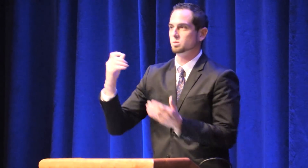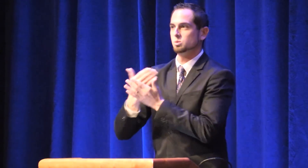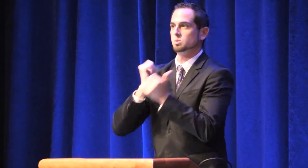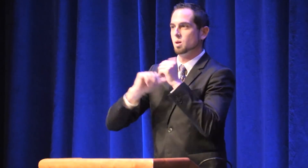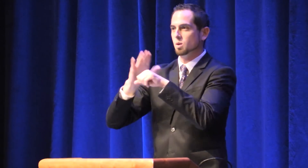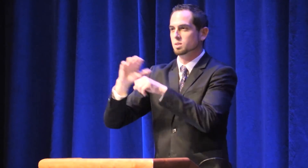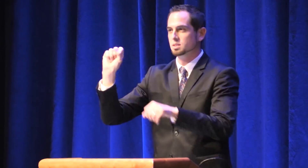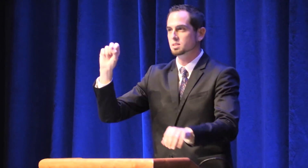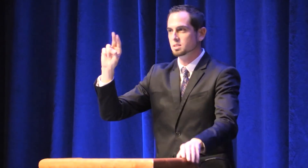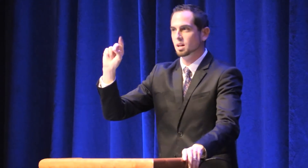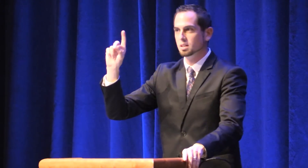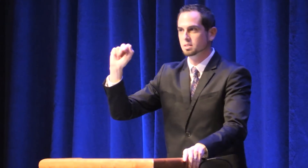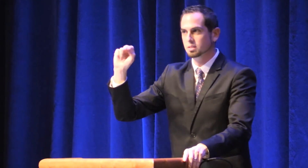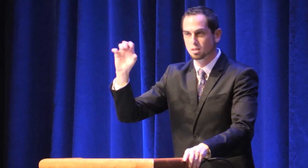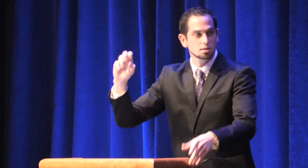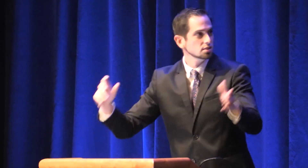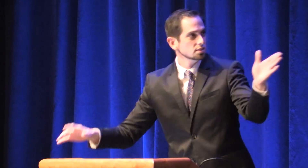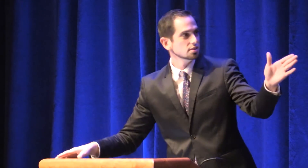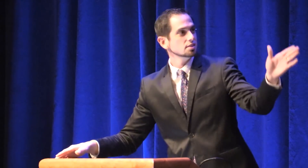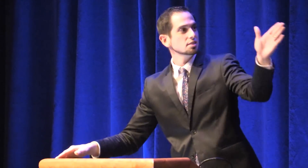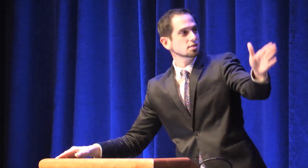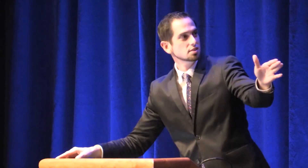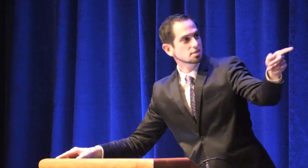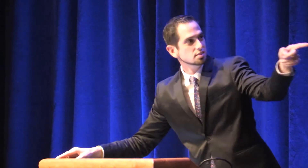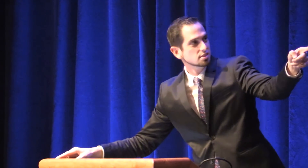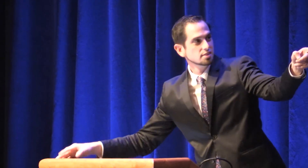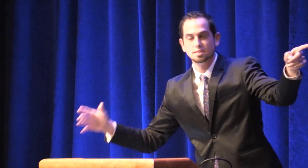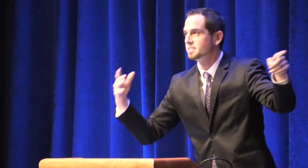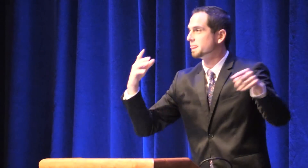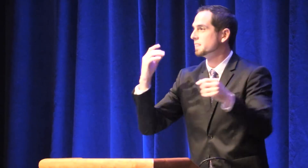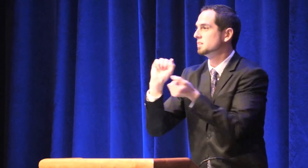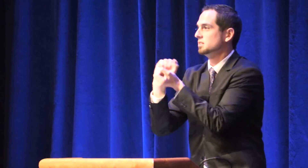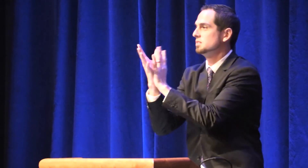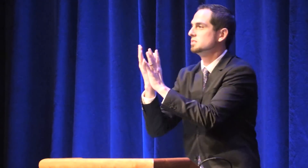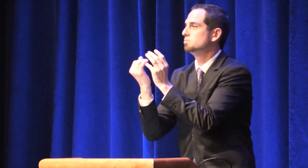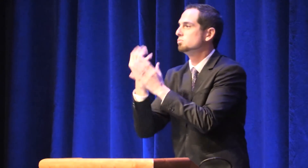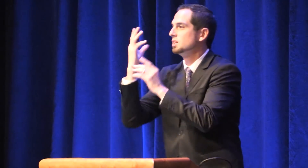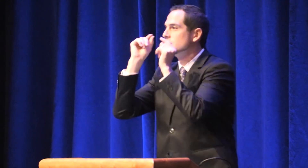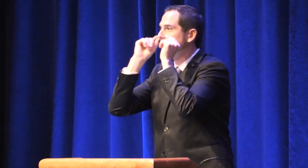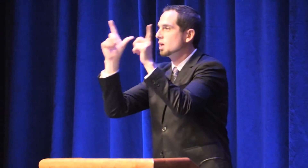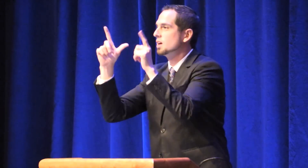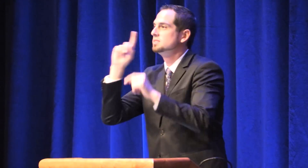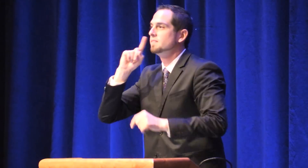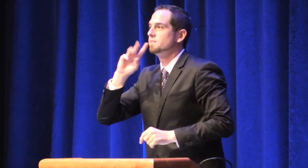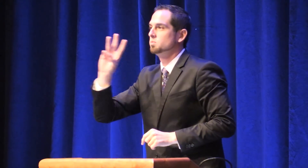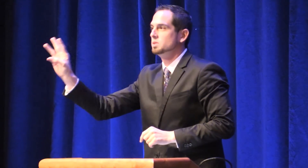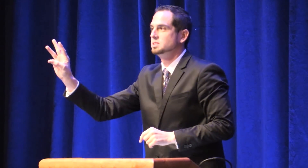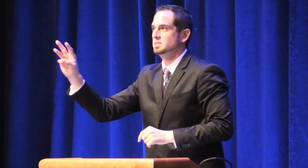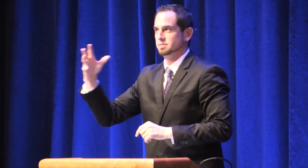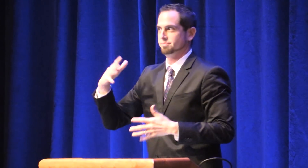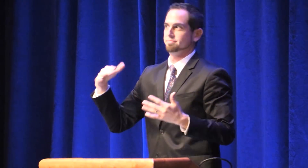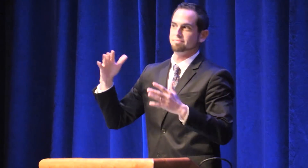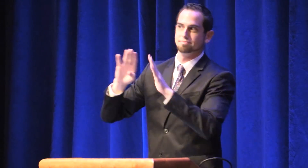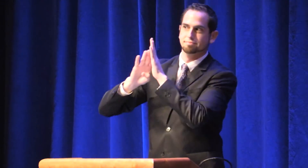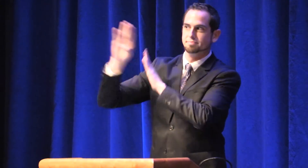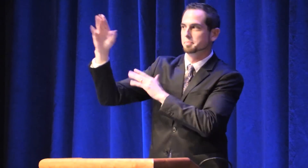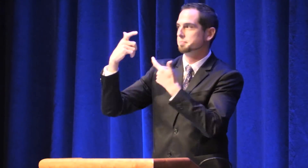Shoshana Stern and Josh Feldman for their recent TV series This Close. We also had Spring